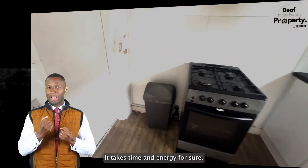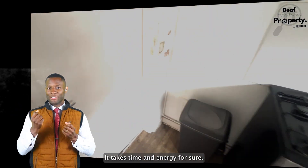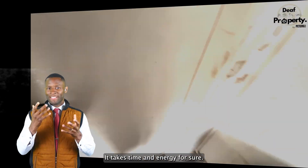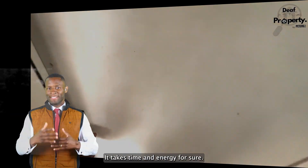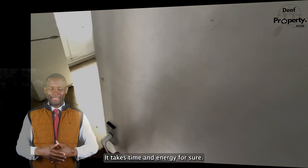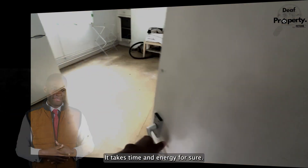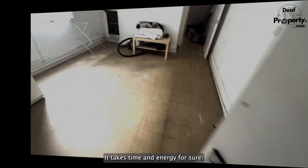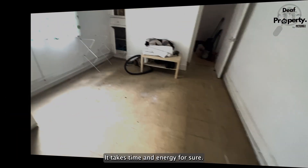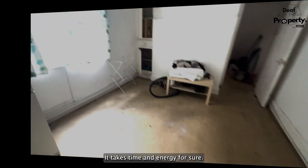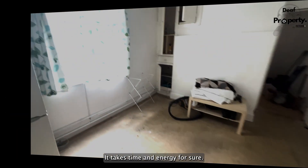takes time and energy for sure.